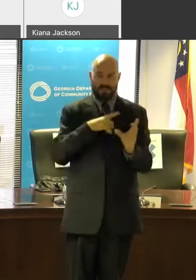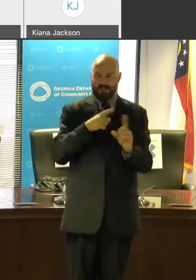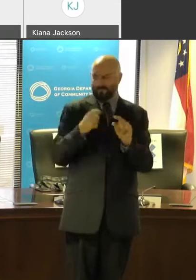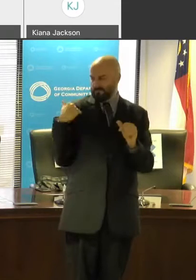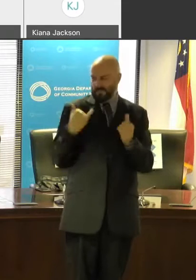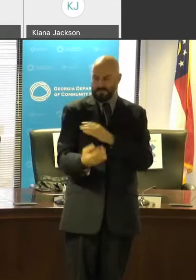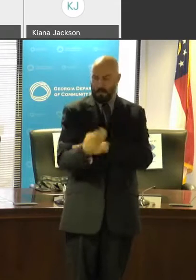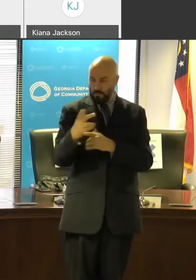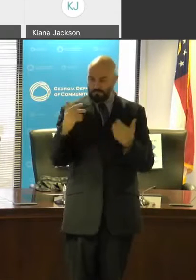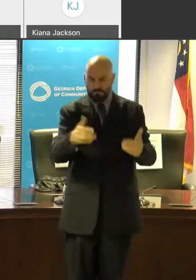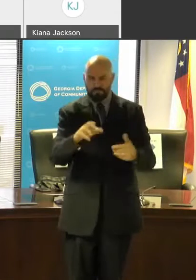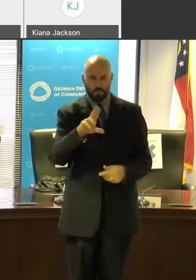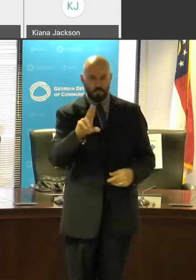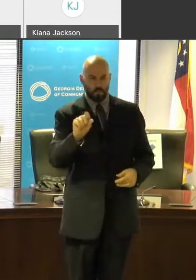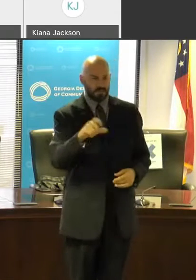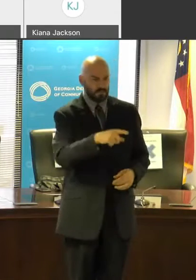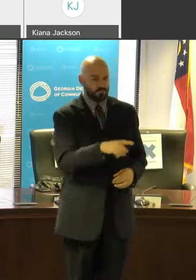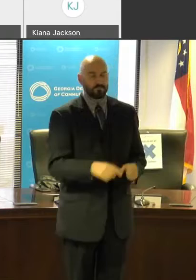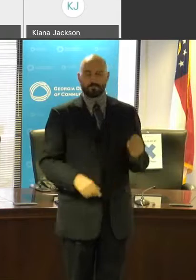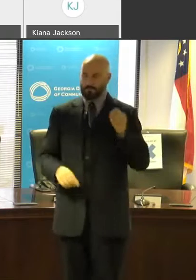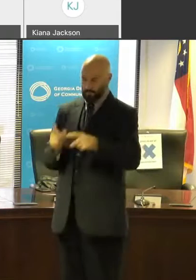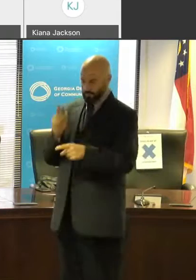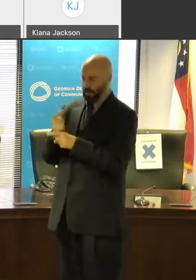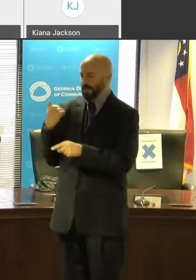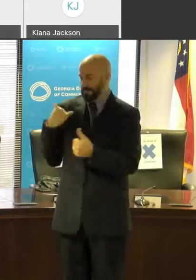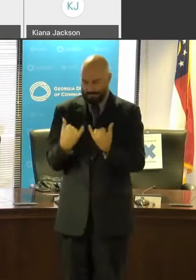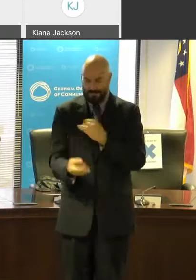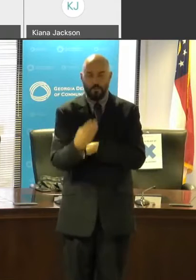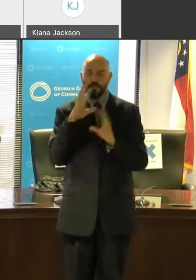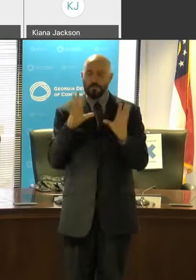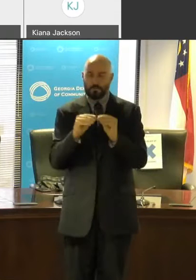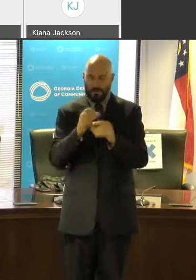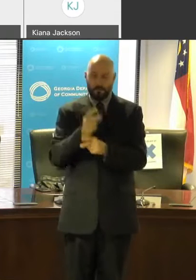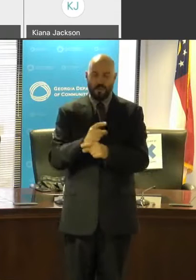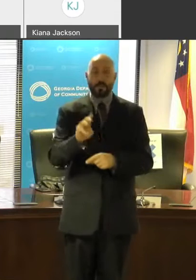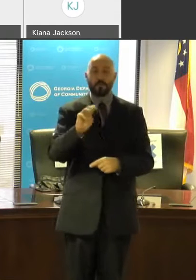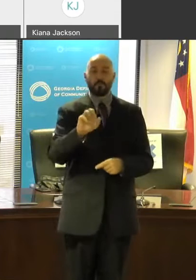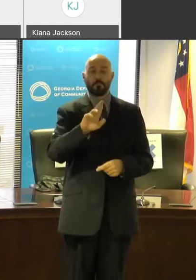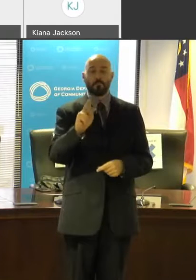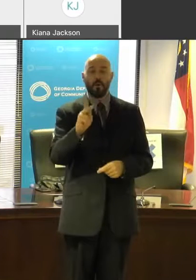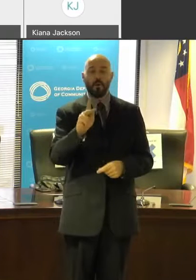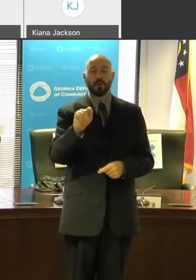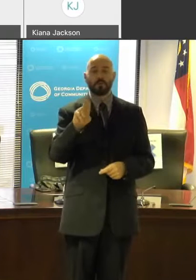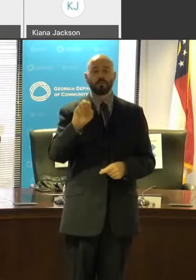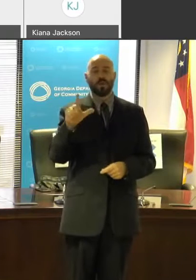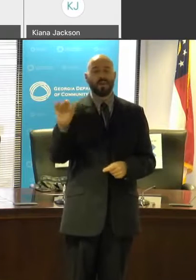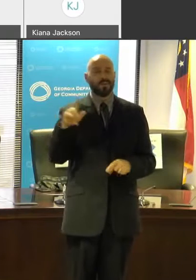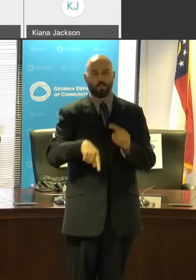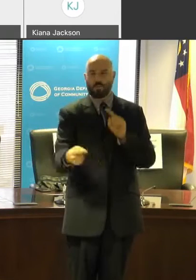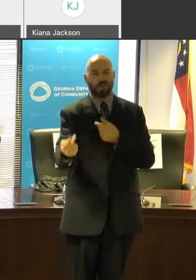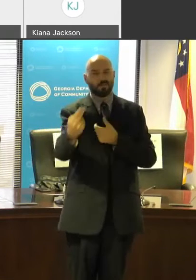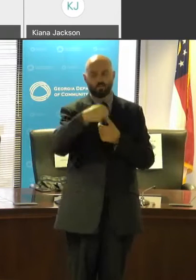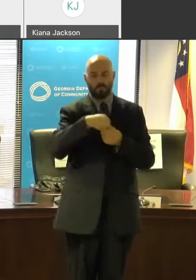Yes, it was, Chairman Boyd. Mark Trail wasn't able to join us, but the other 3 of us had a good